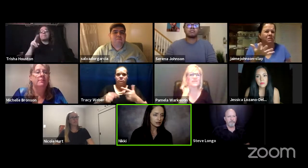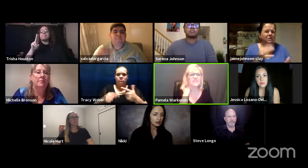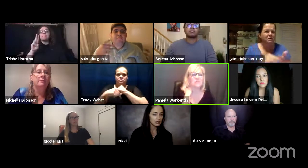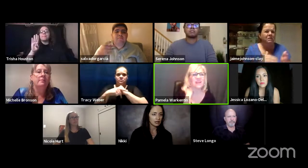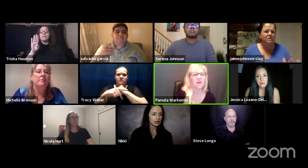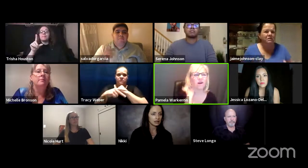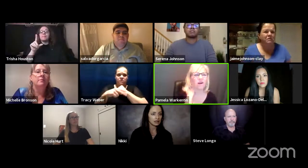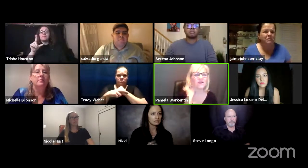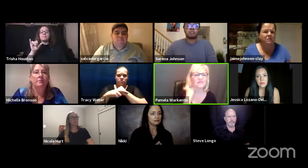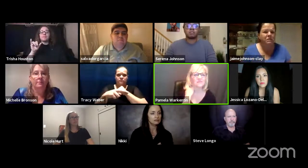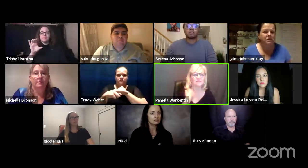is PR?